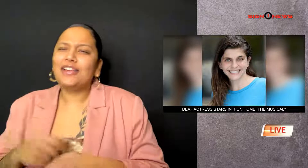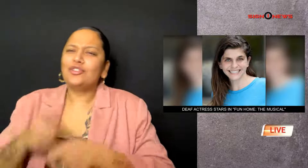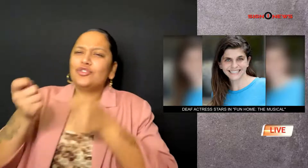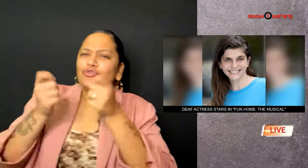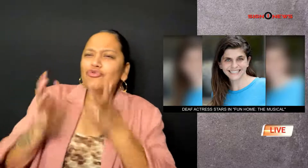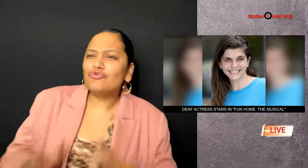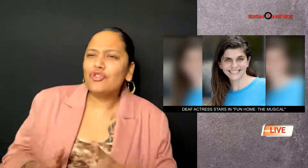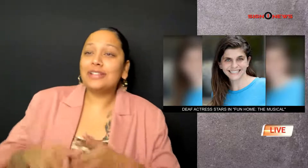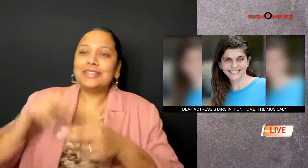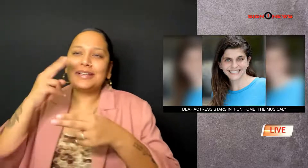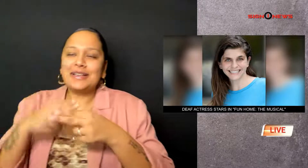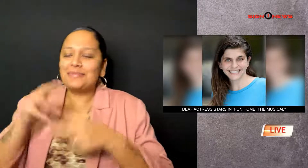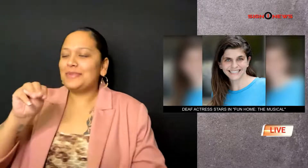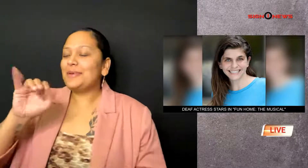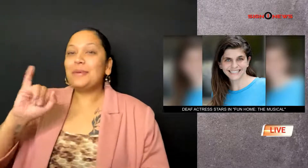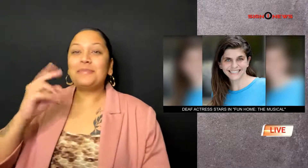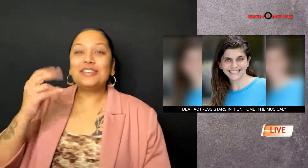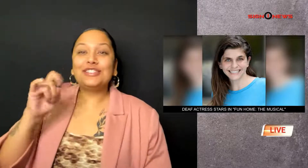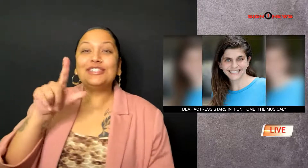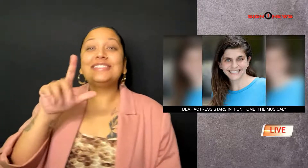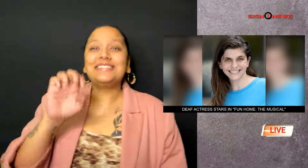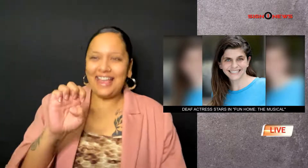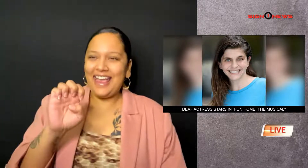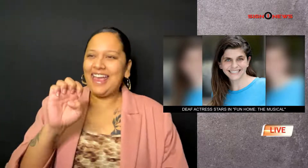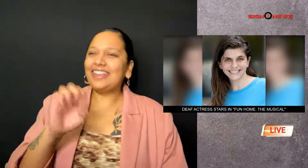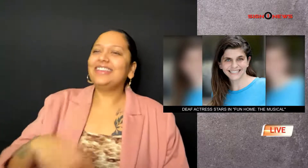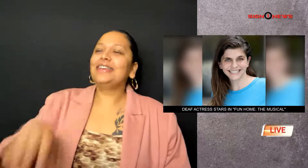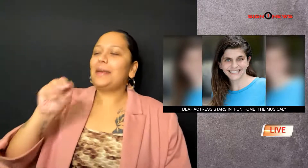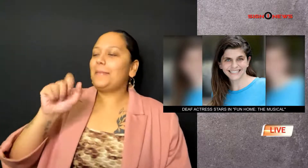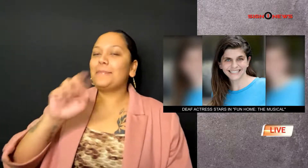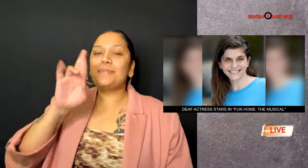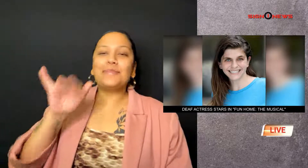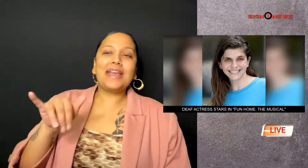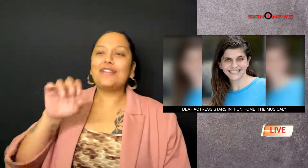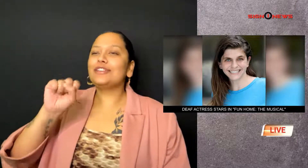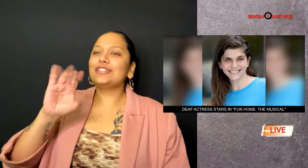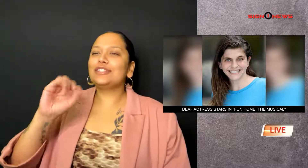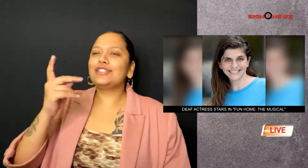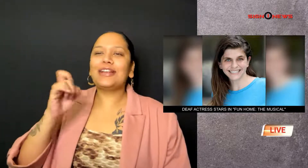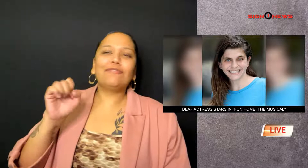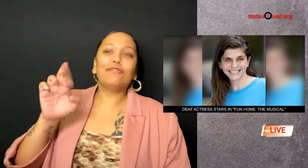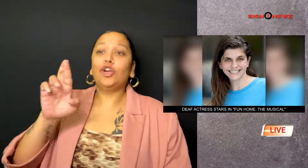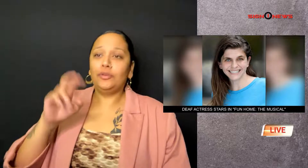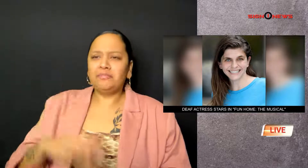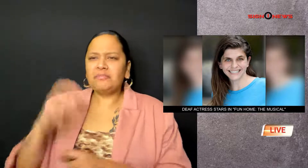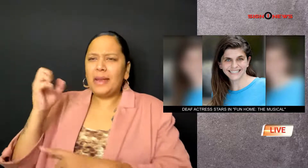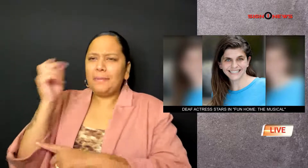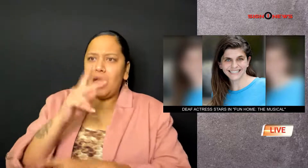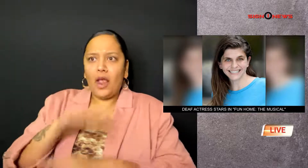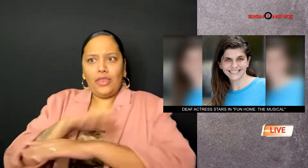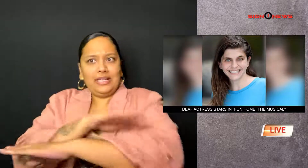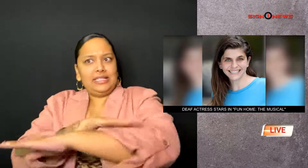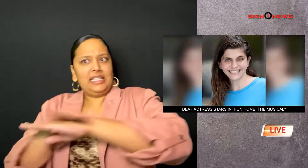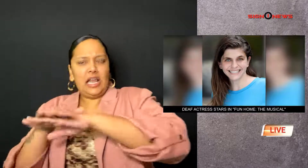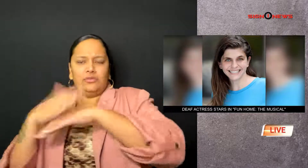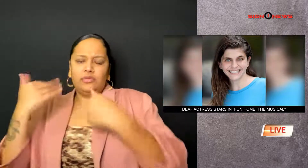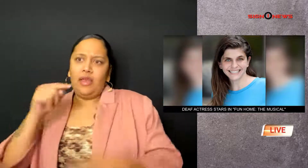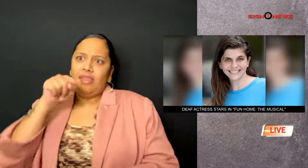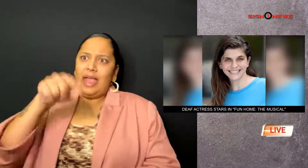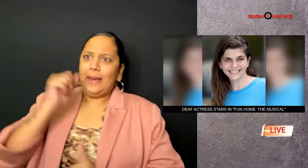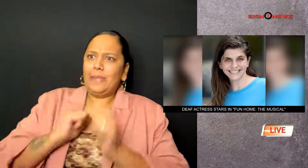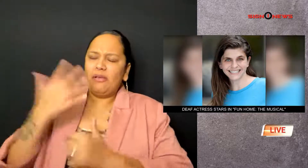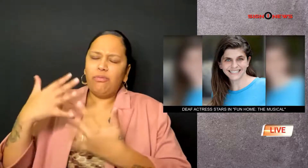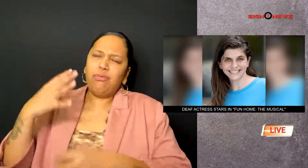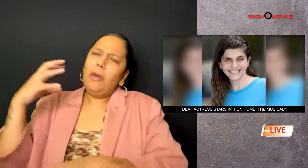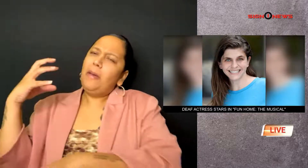writer, and director, Michelle Mary Schaefer. She is back